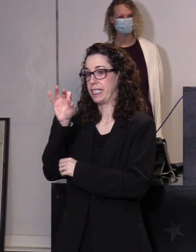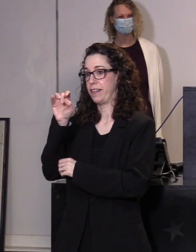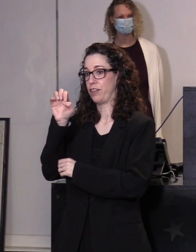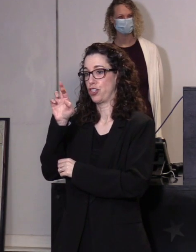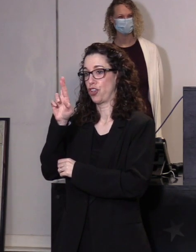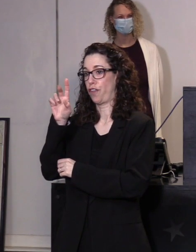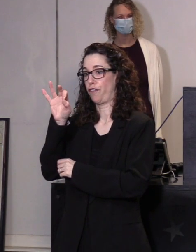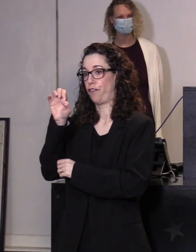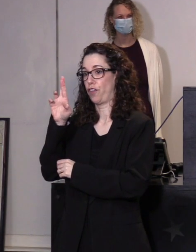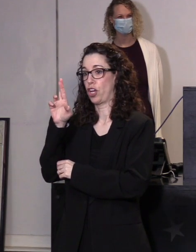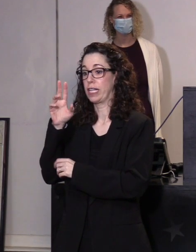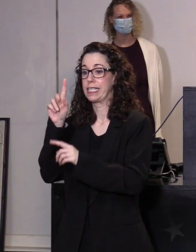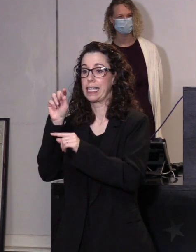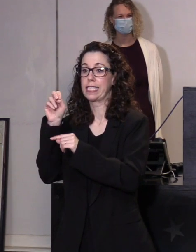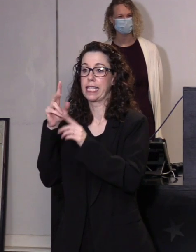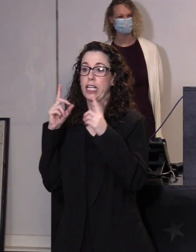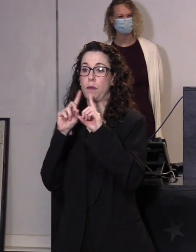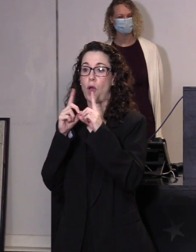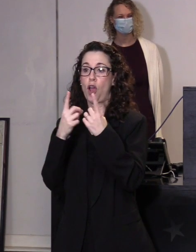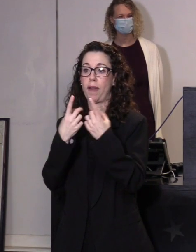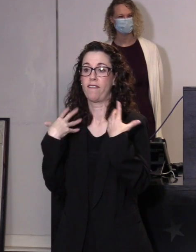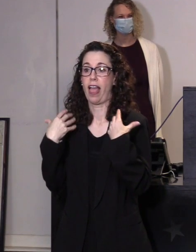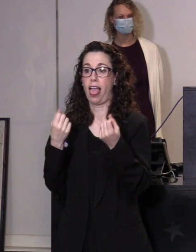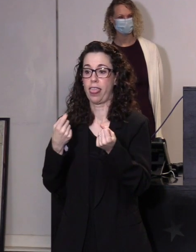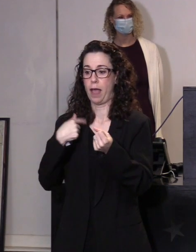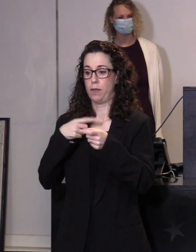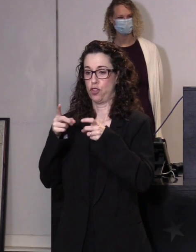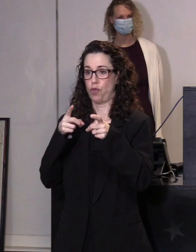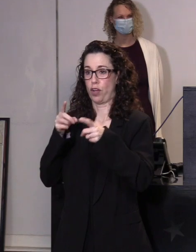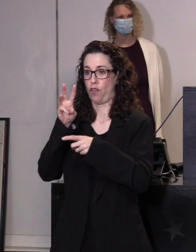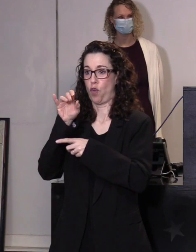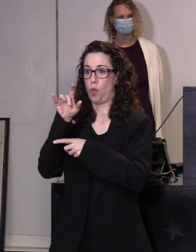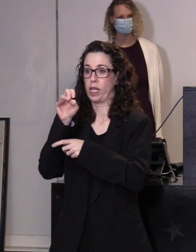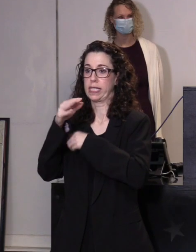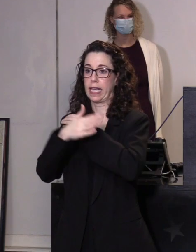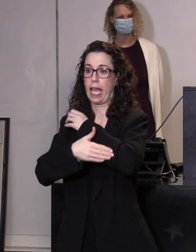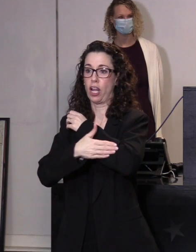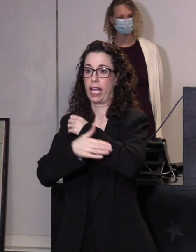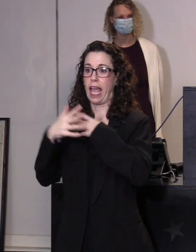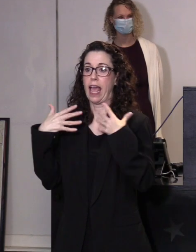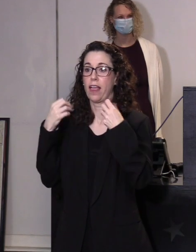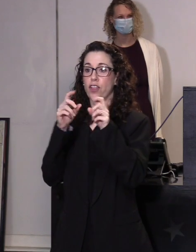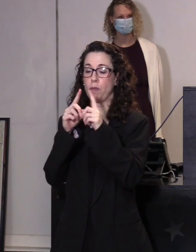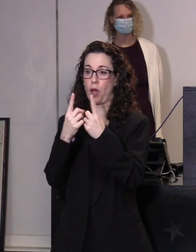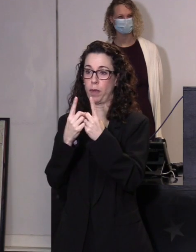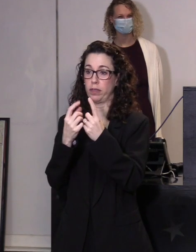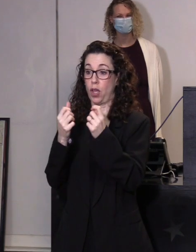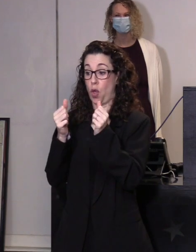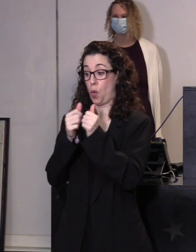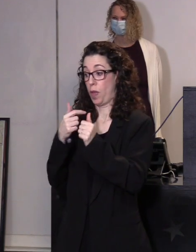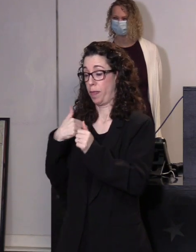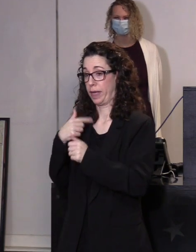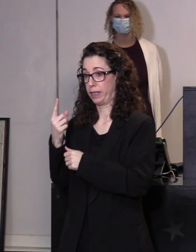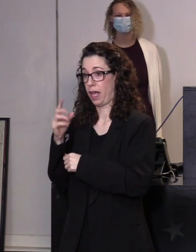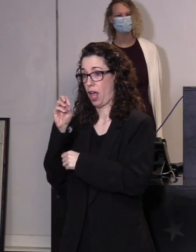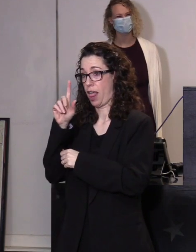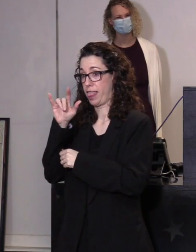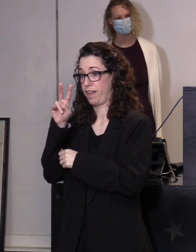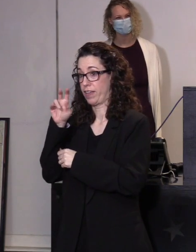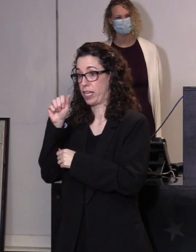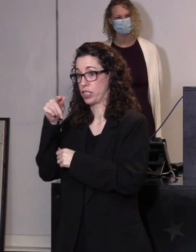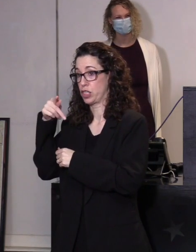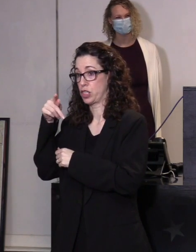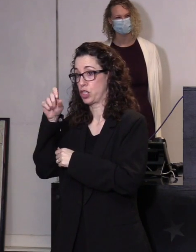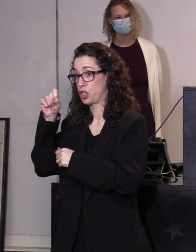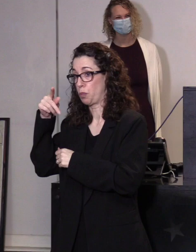Tennessee Department of Health, and I am the Director of the Wilson County Health Department. With me this afternoon is Olivia Spooner.